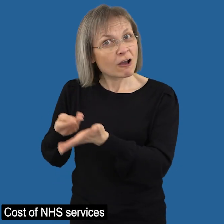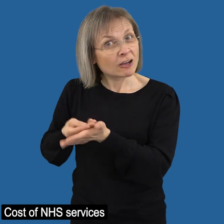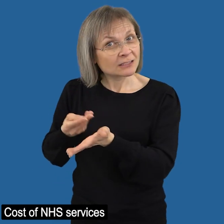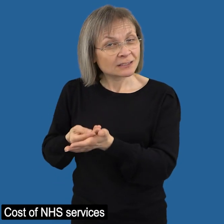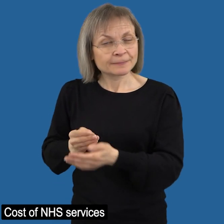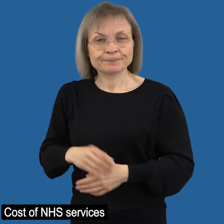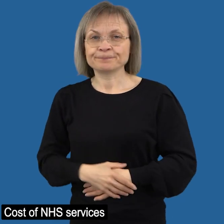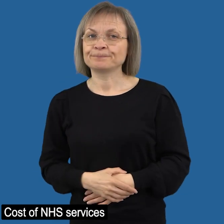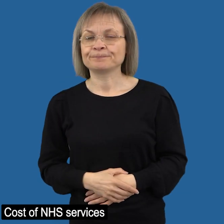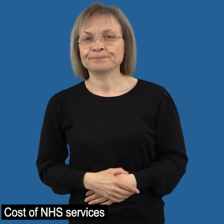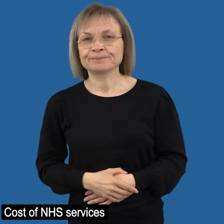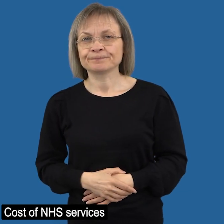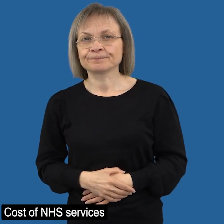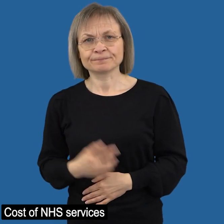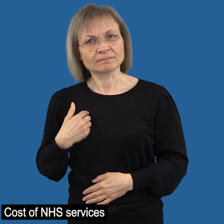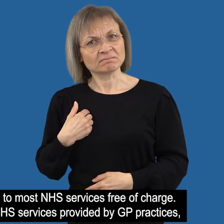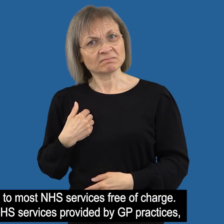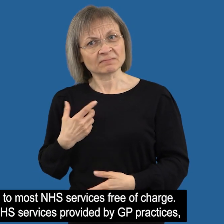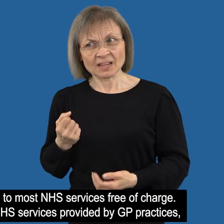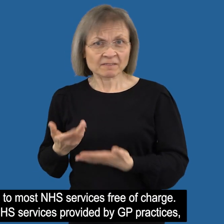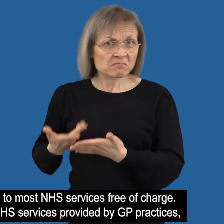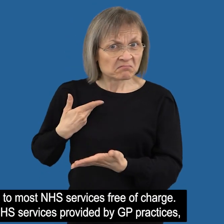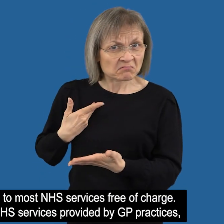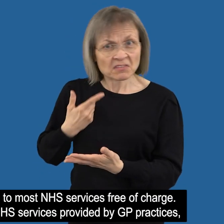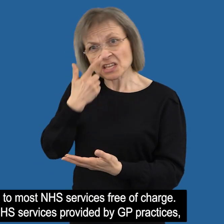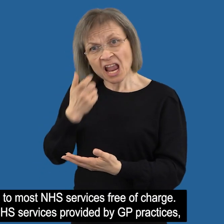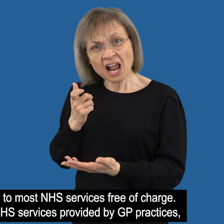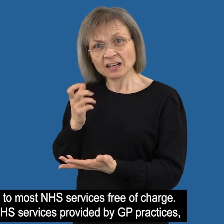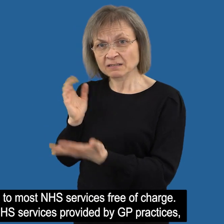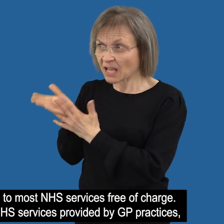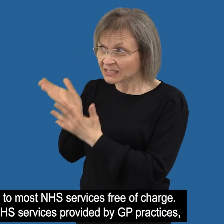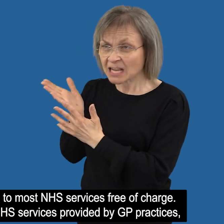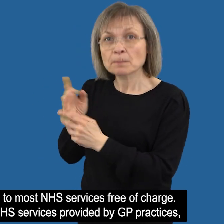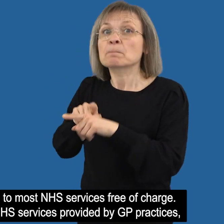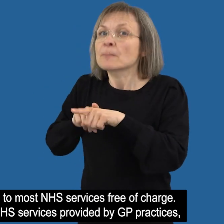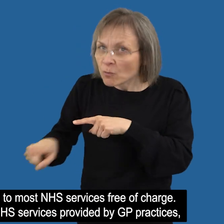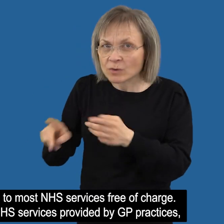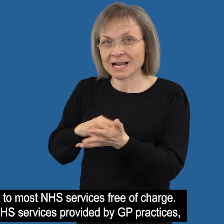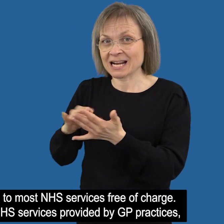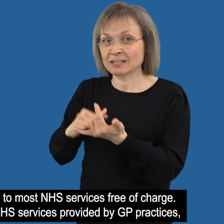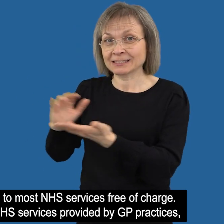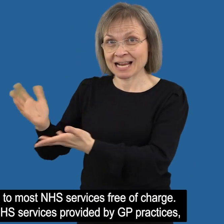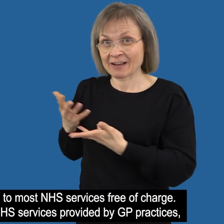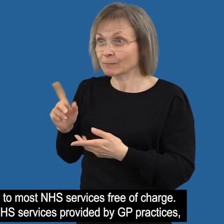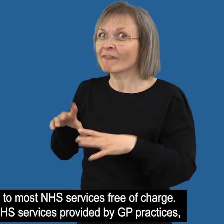Cost of NHS services. I am entitled to most NHS services free of